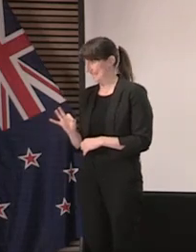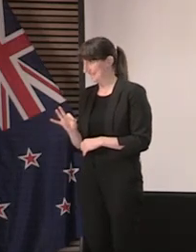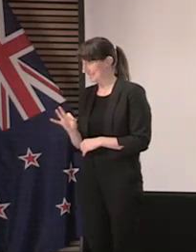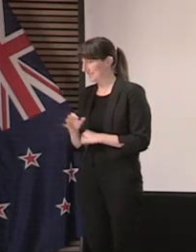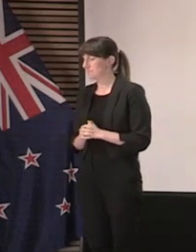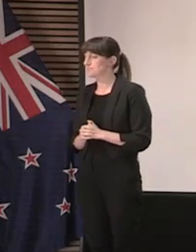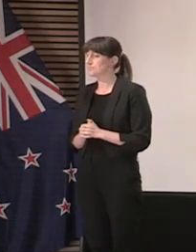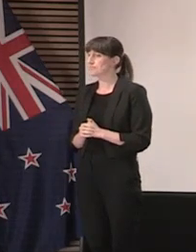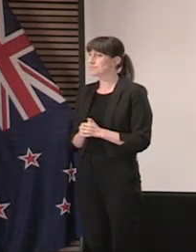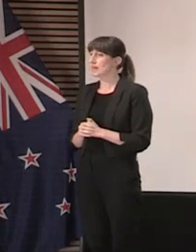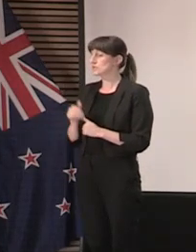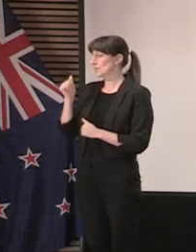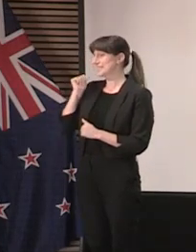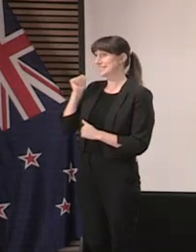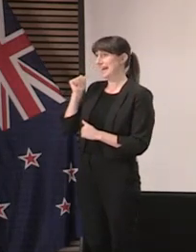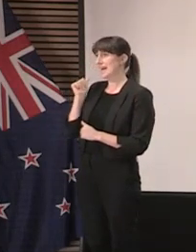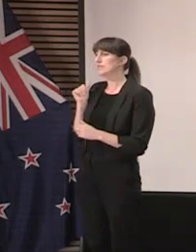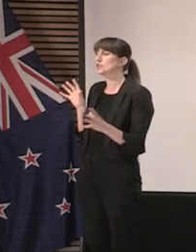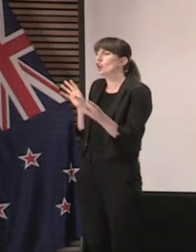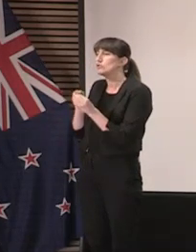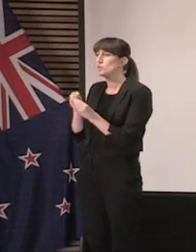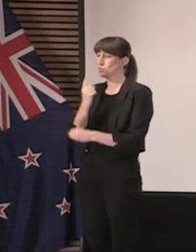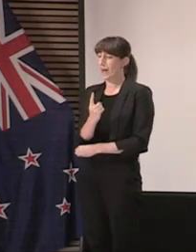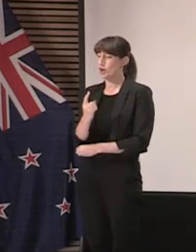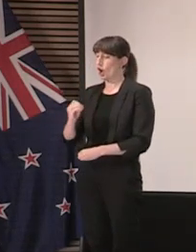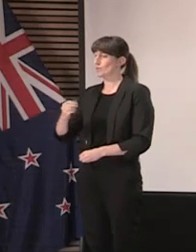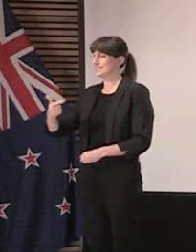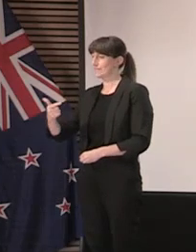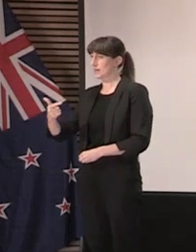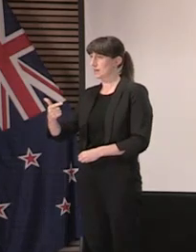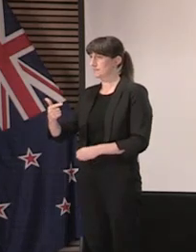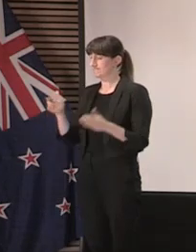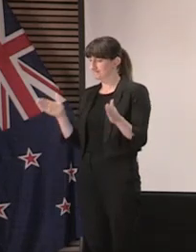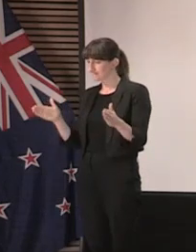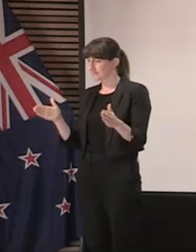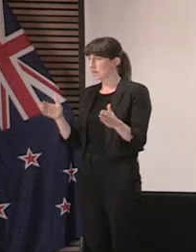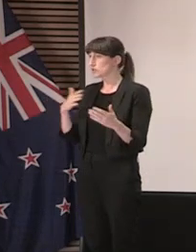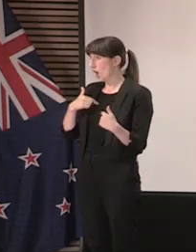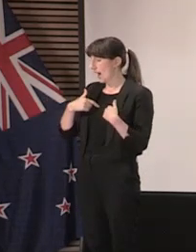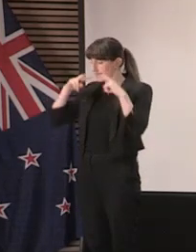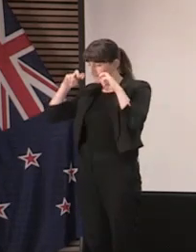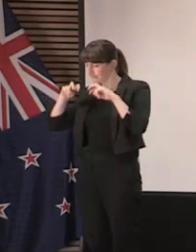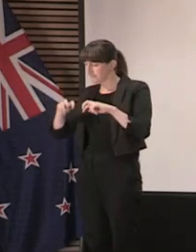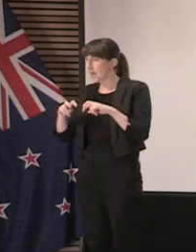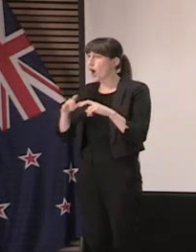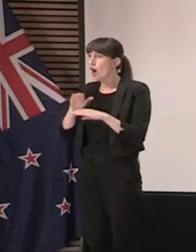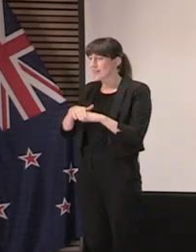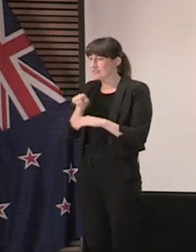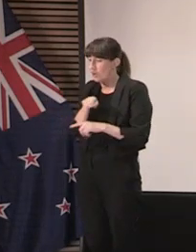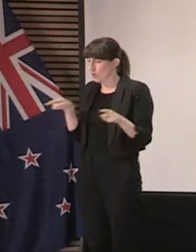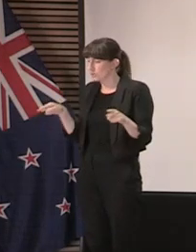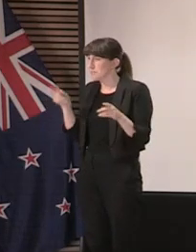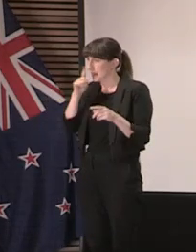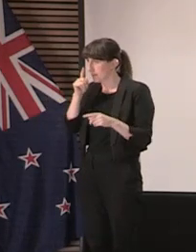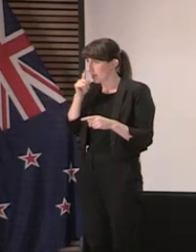yesterday's total, which was 107, I wanted to know how many had been infected outside the workplace, and that was because they might have